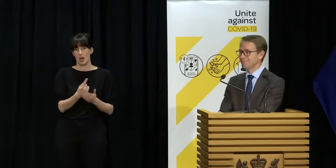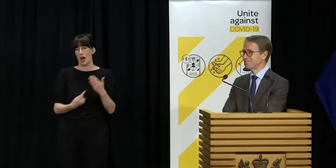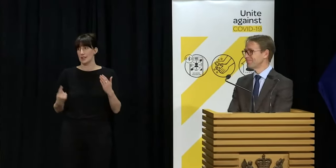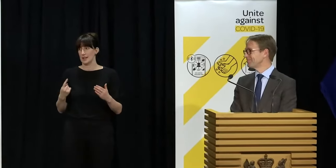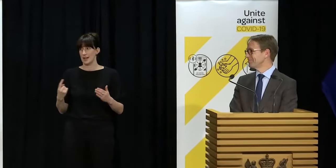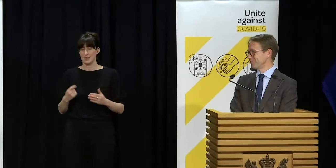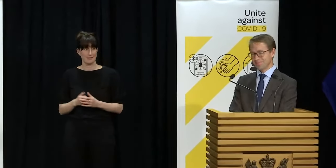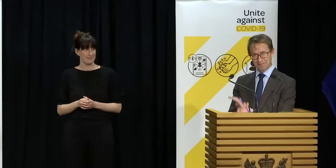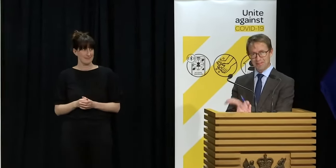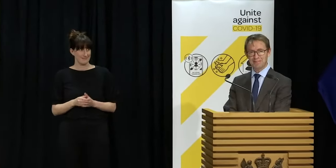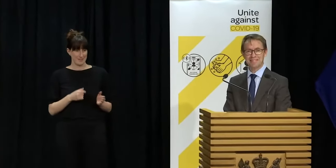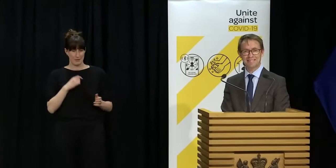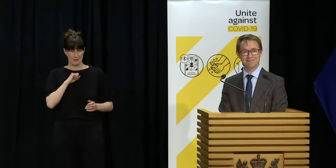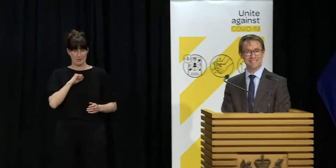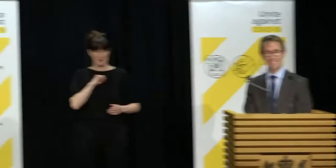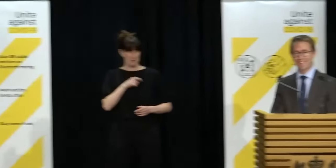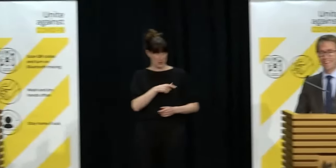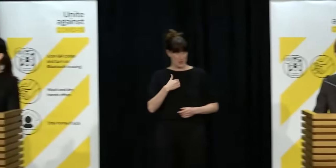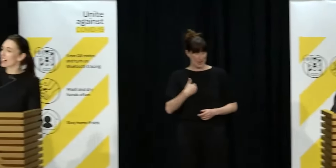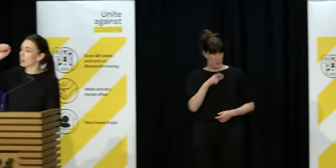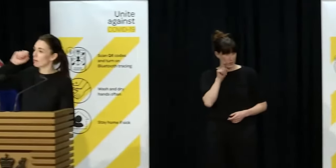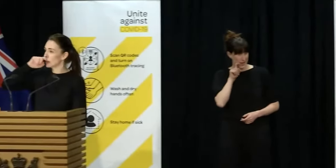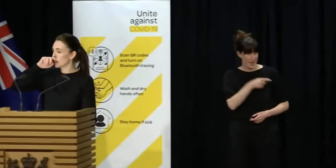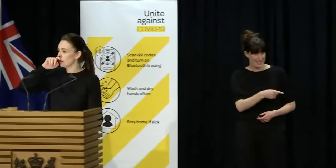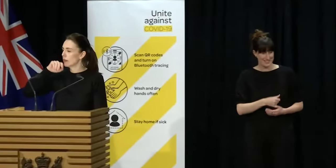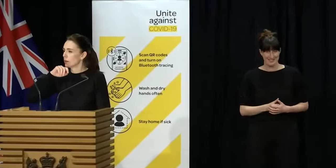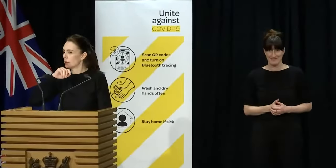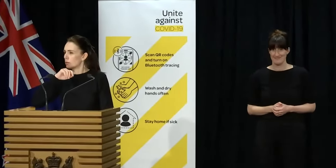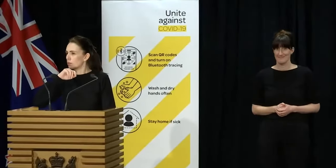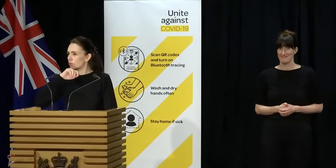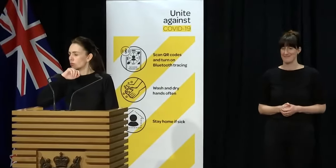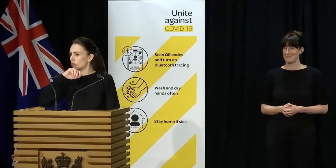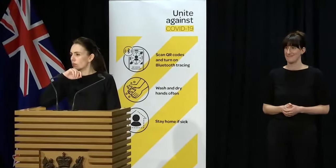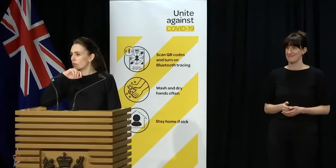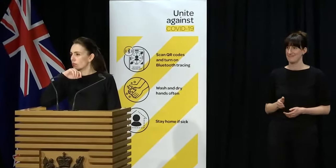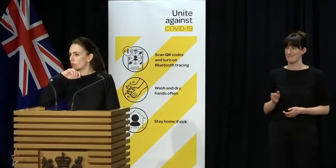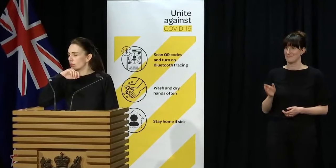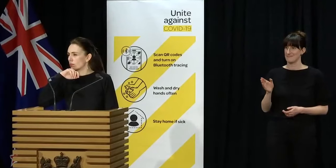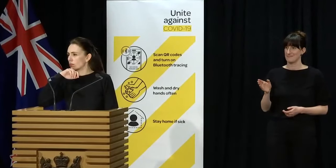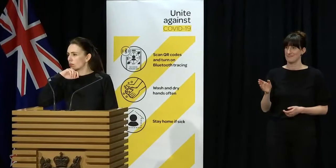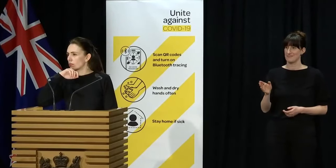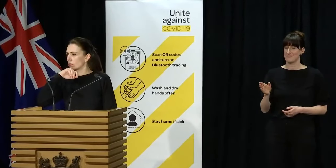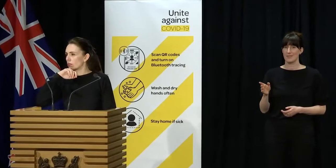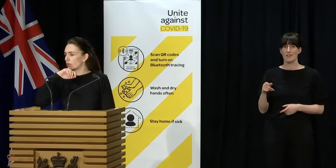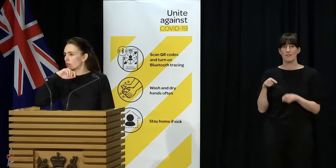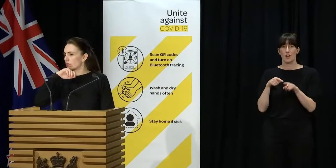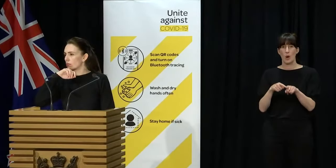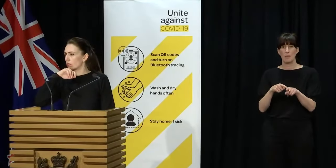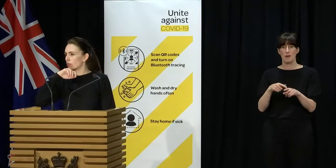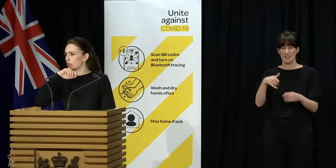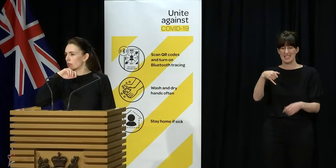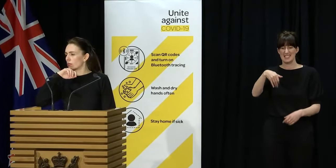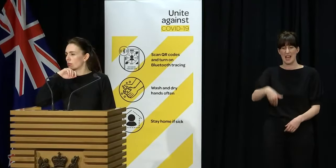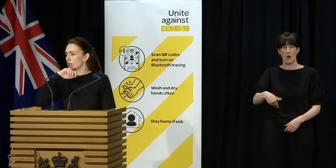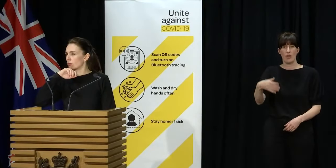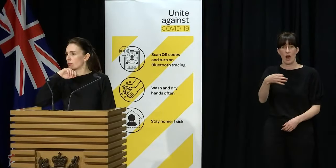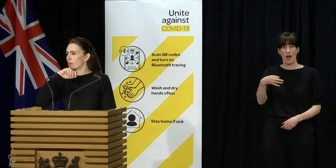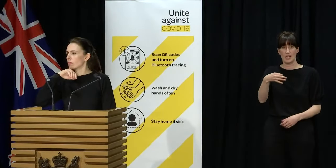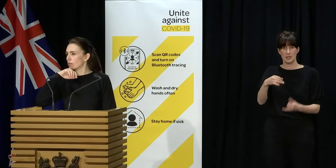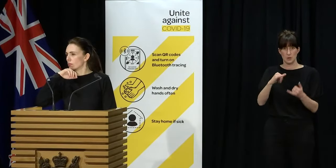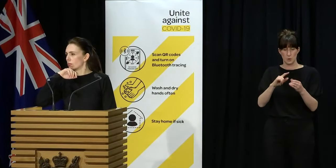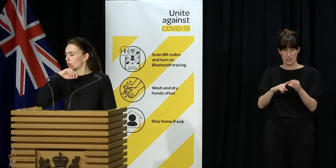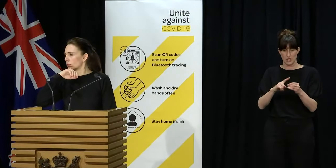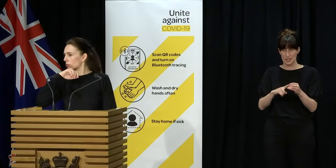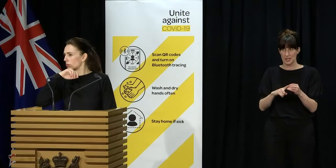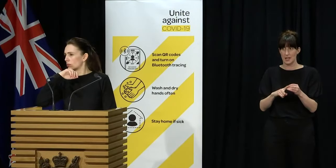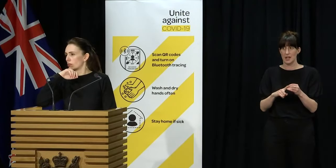you have a water bottle for you? Do you need one? Dr. Bloomfield? Okay, I'll come to you, Jo. Following on from Claire's South Island question, is there, I guess tomorrow when you start to